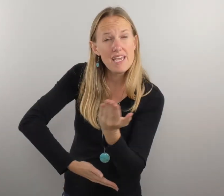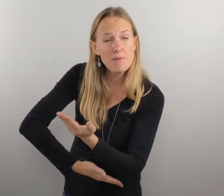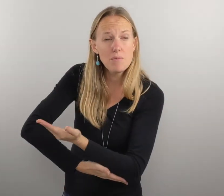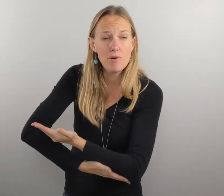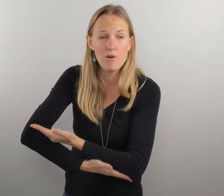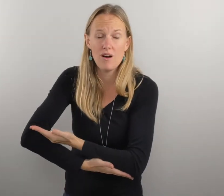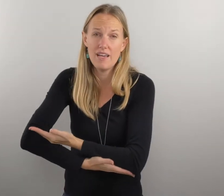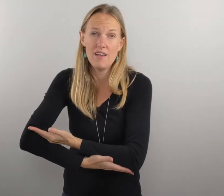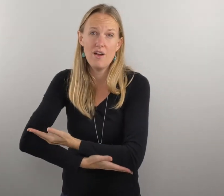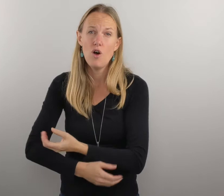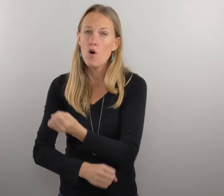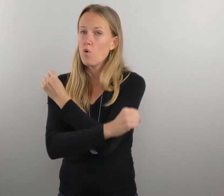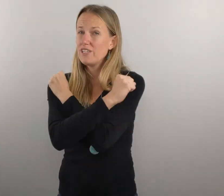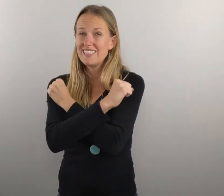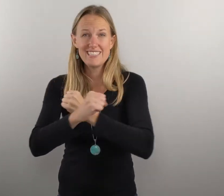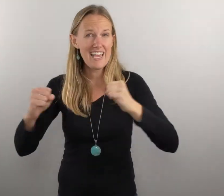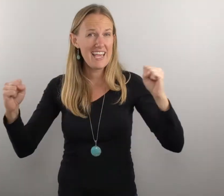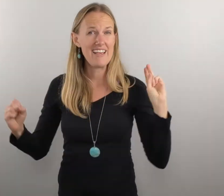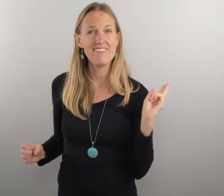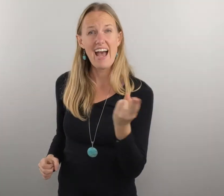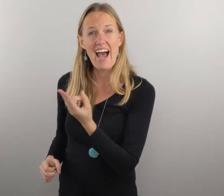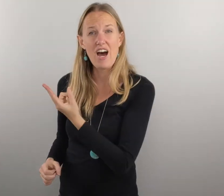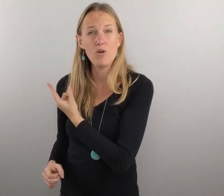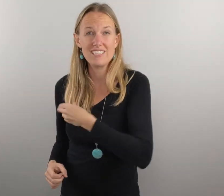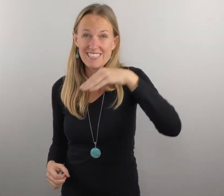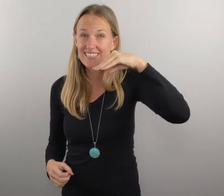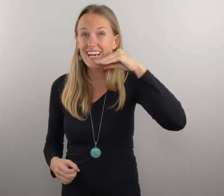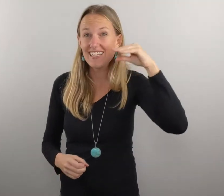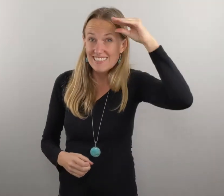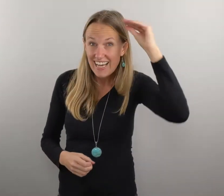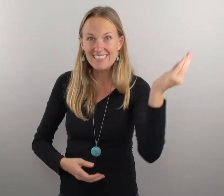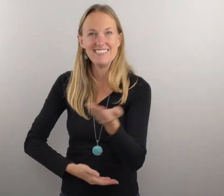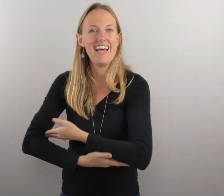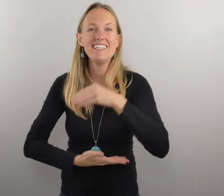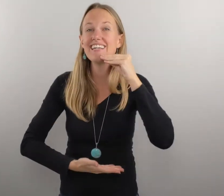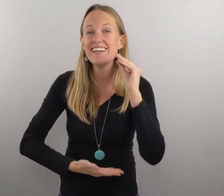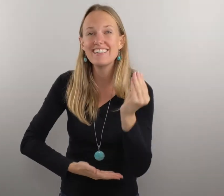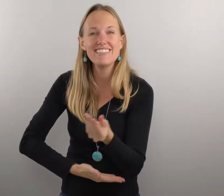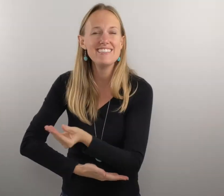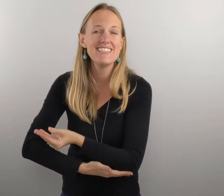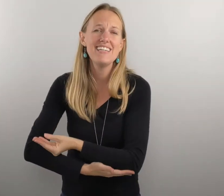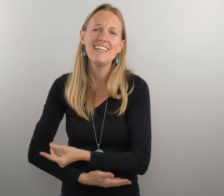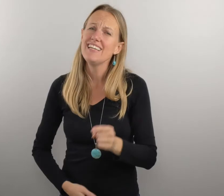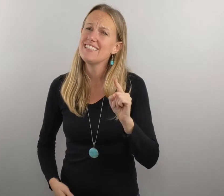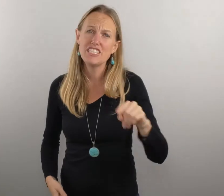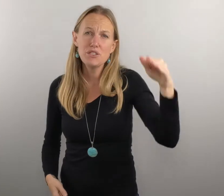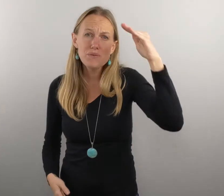baby boy would save our sons and daughters? Did you